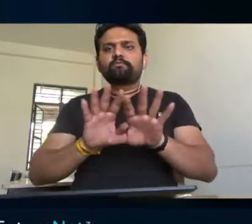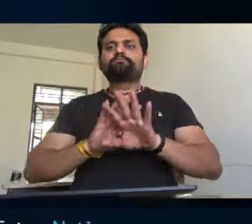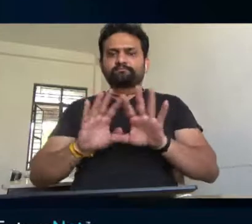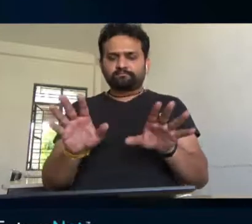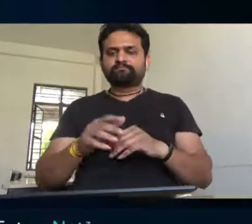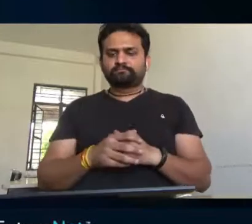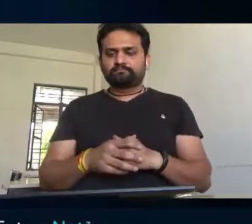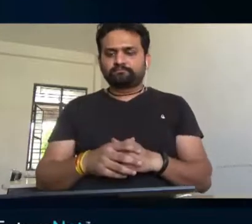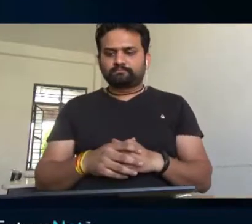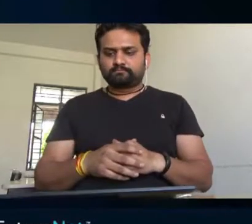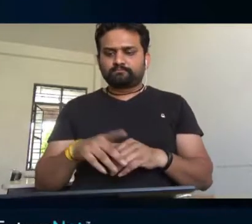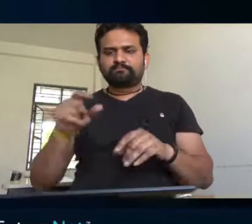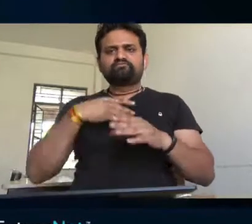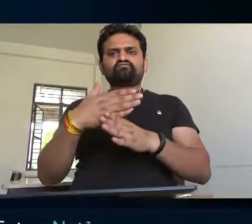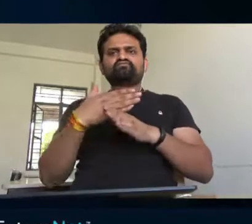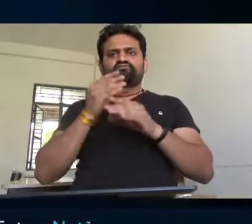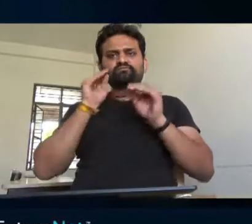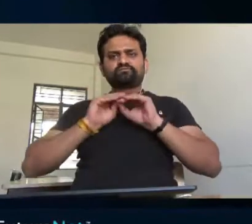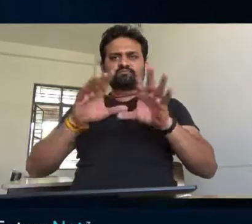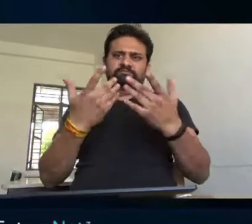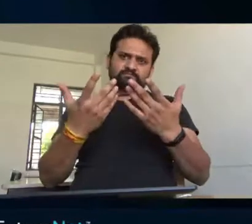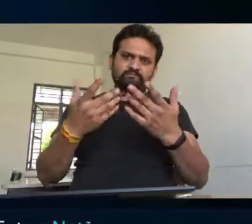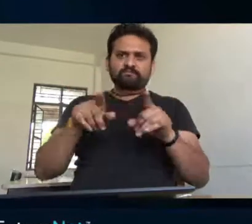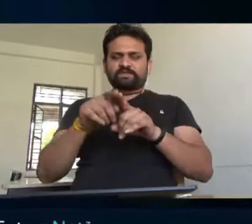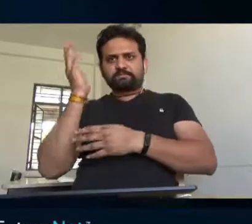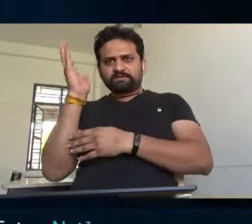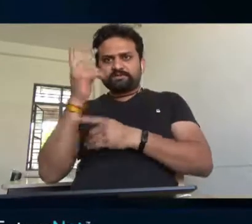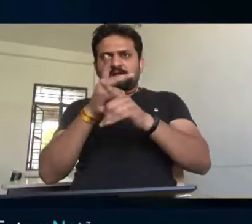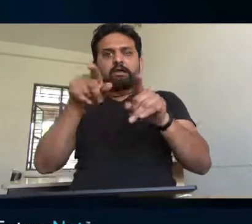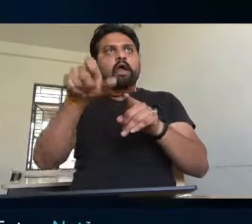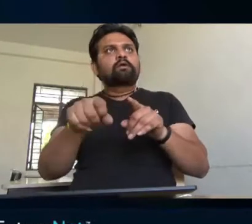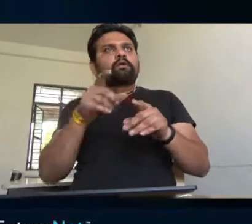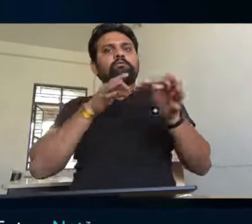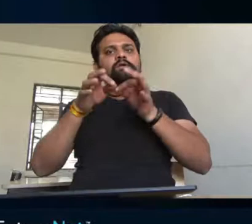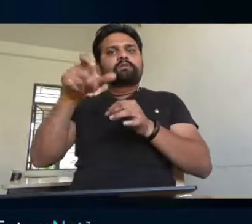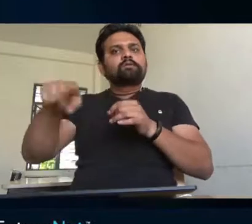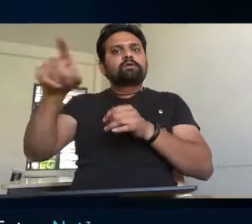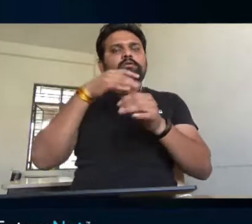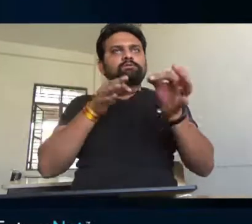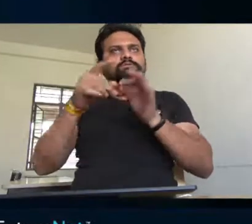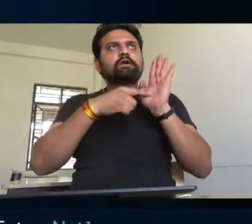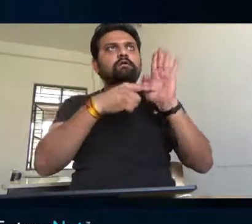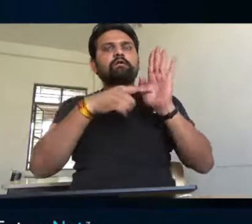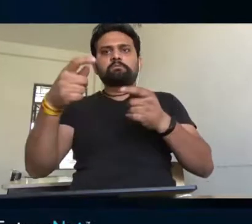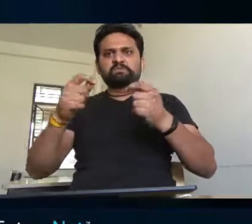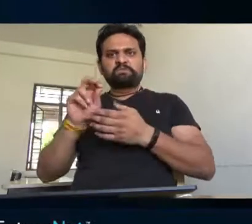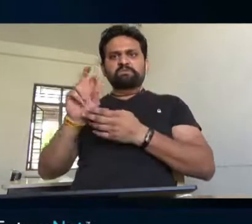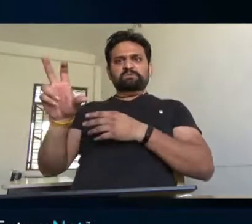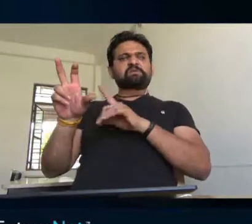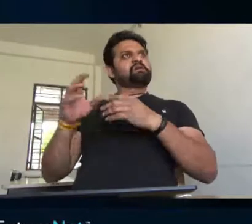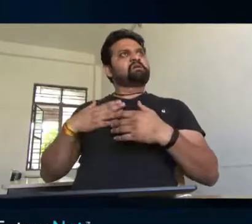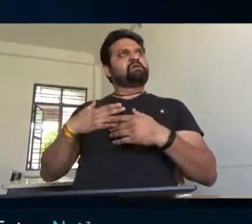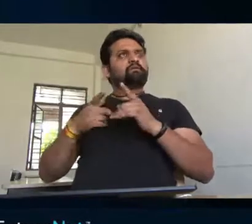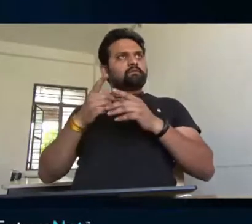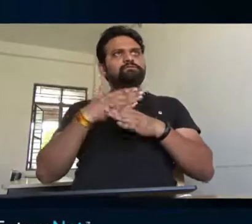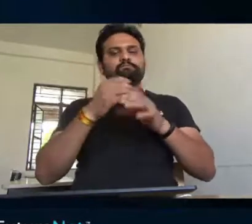from now on all these activities on that website from the FutureNet Foundation. So, and this is just